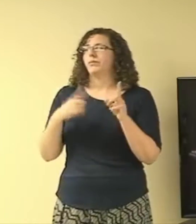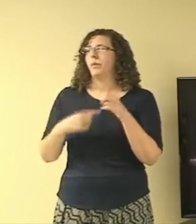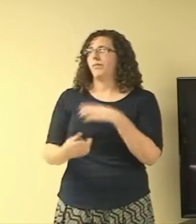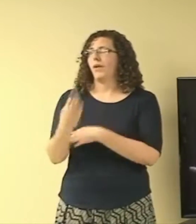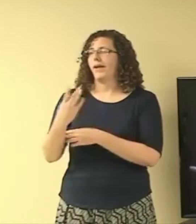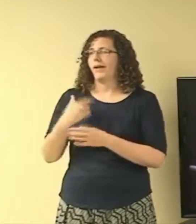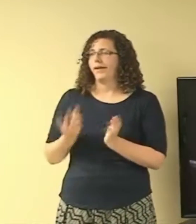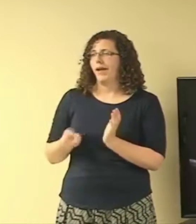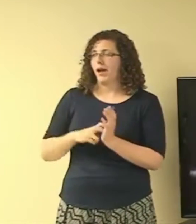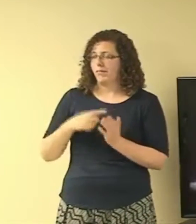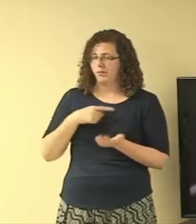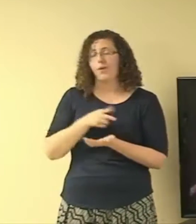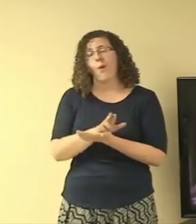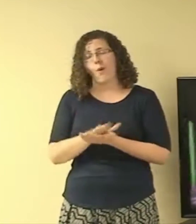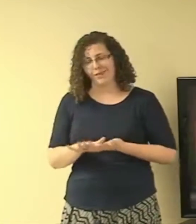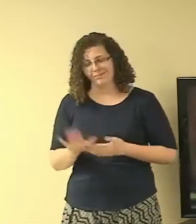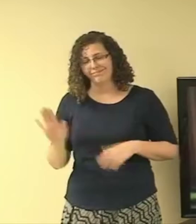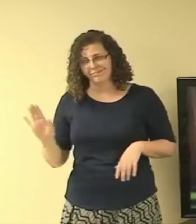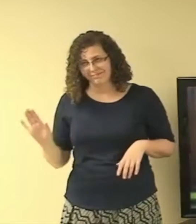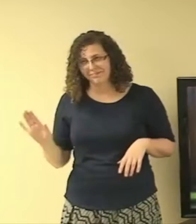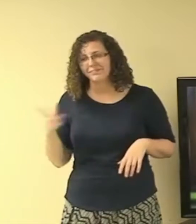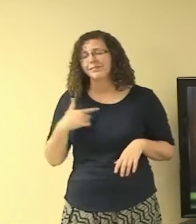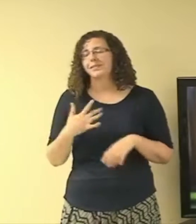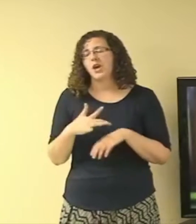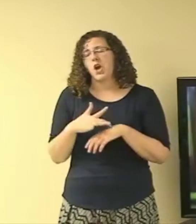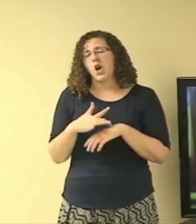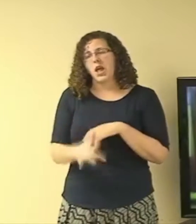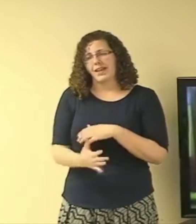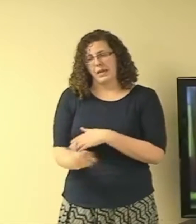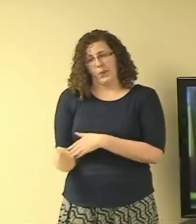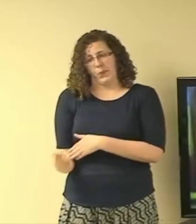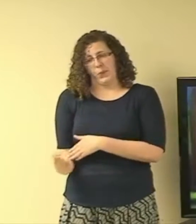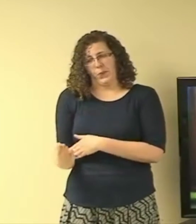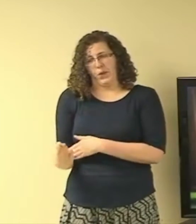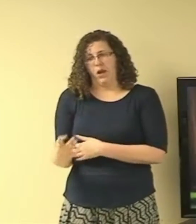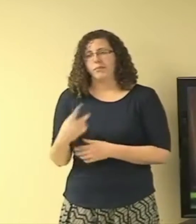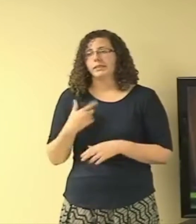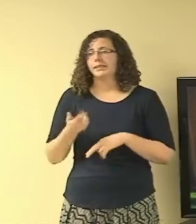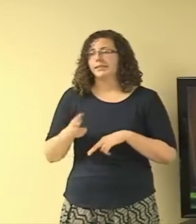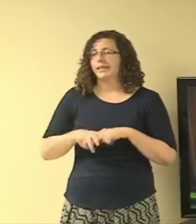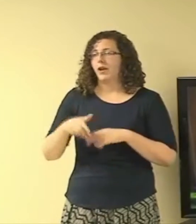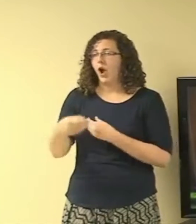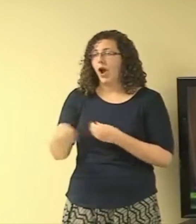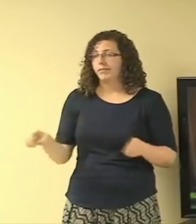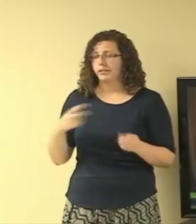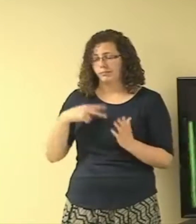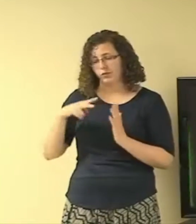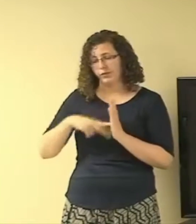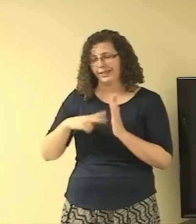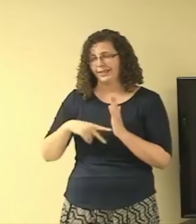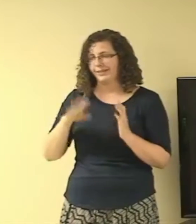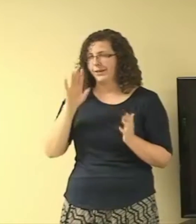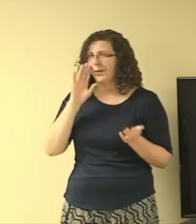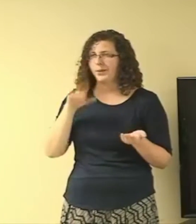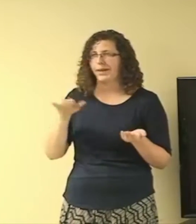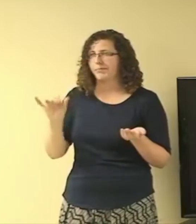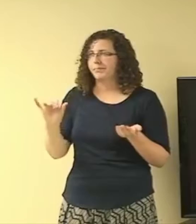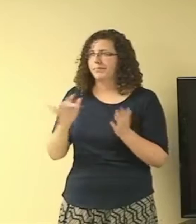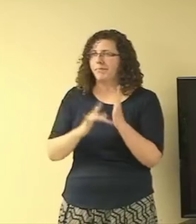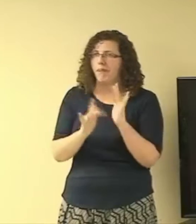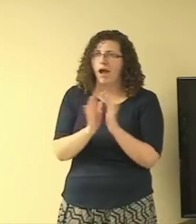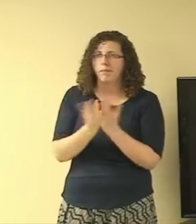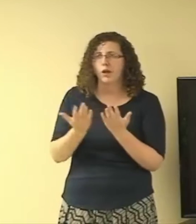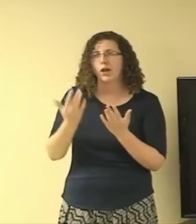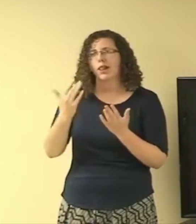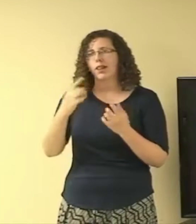And I got up early, and it was real early. I mean, the sun wasn't even up, and I'm sitting in my office, and I'm reading scripture, going through, you know, Bible in a year thing. I'm doing my